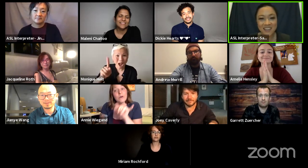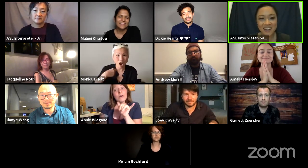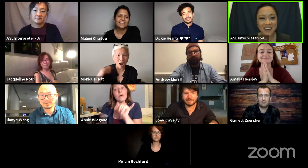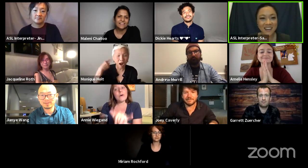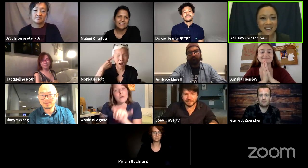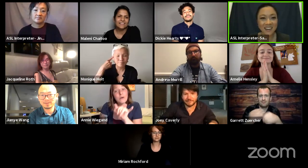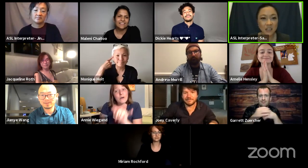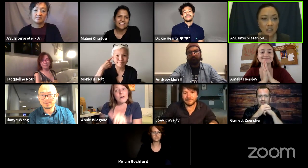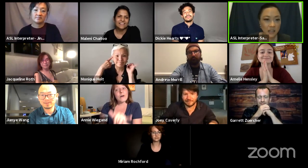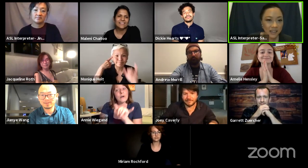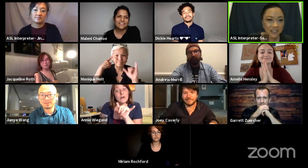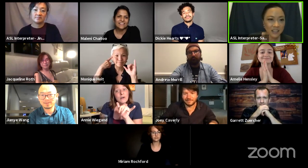add